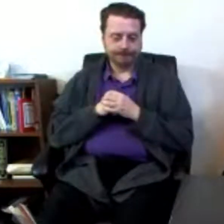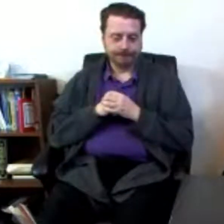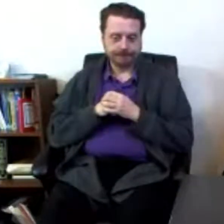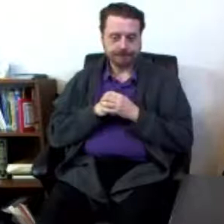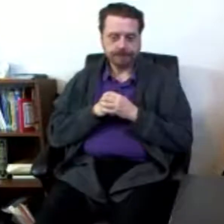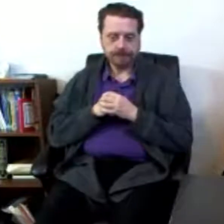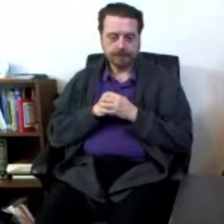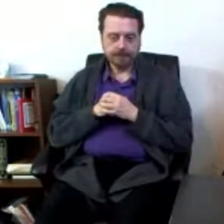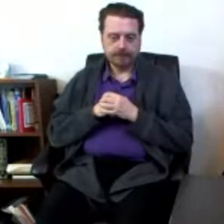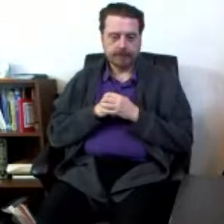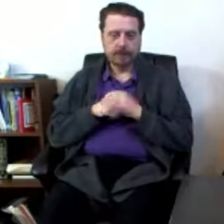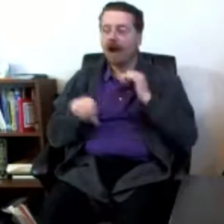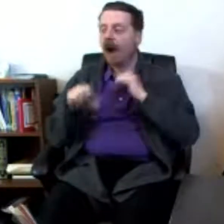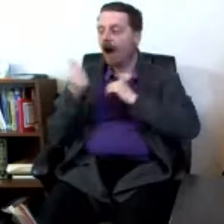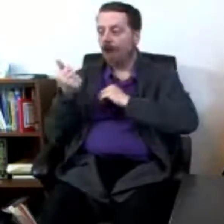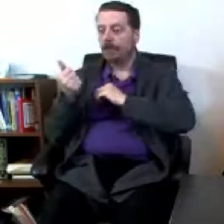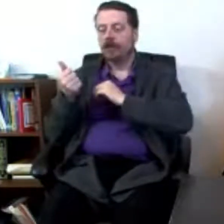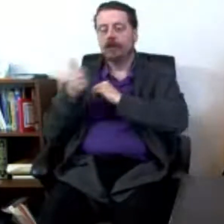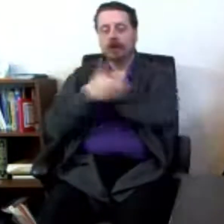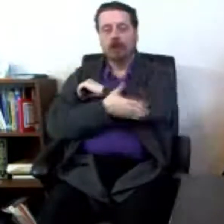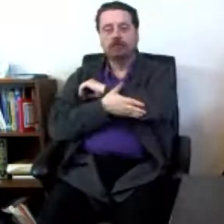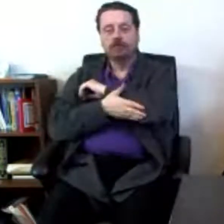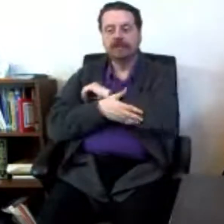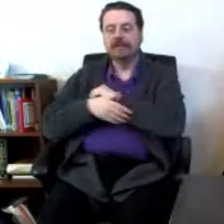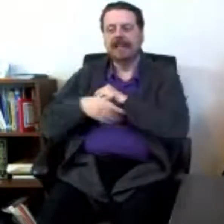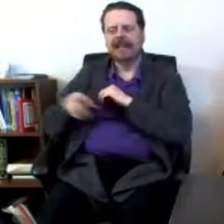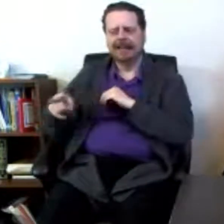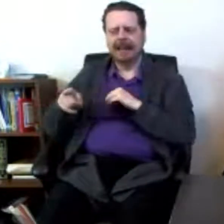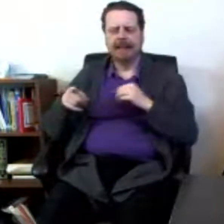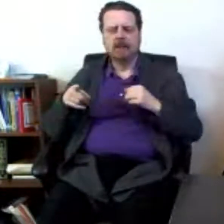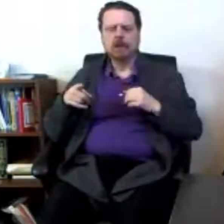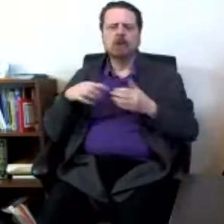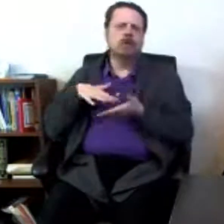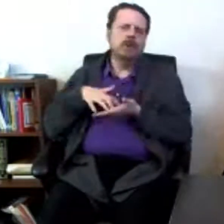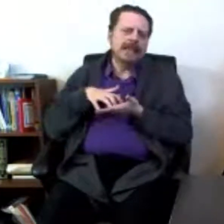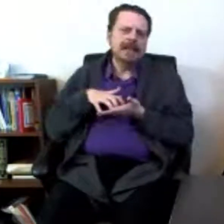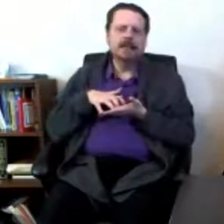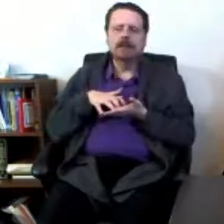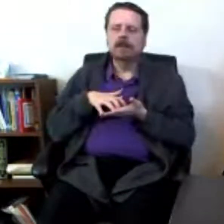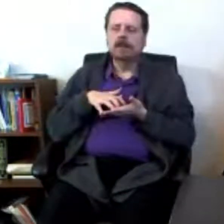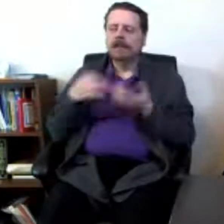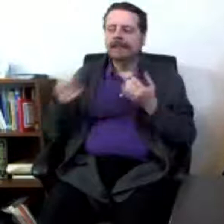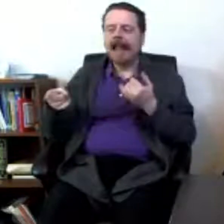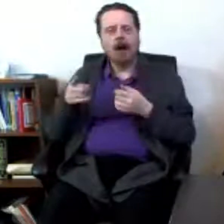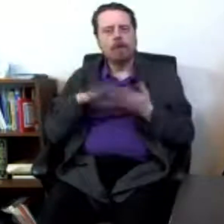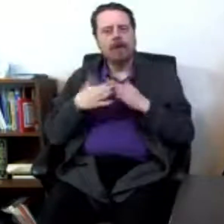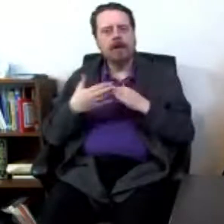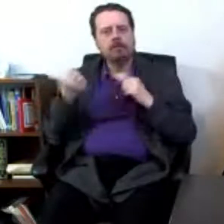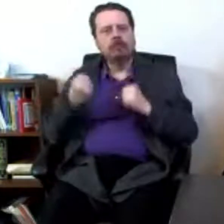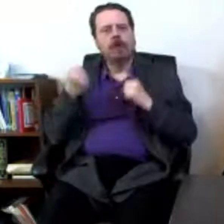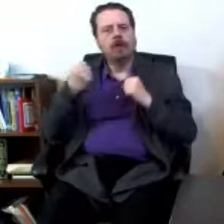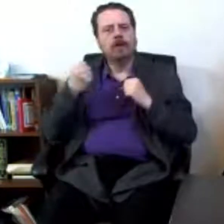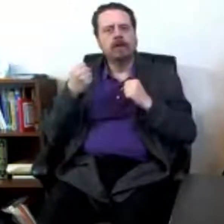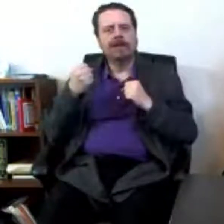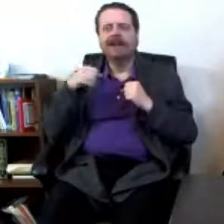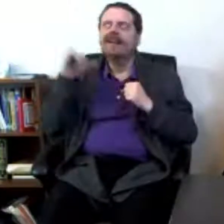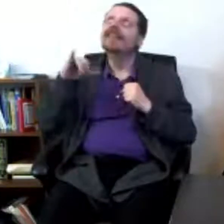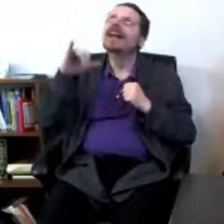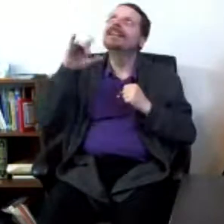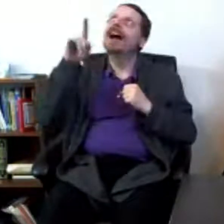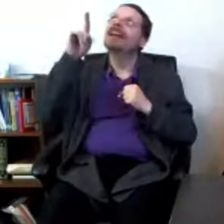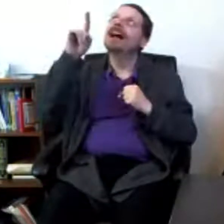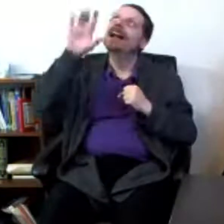and others who were helpless rising up. This is part of the laws of Allah.